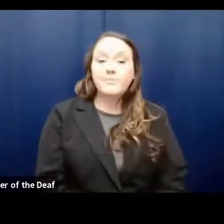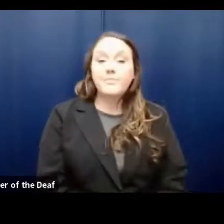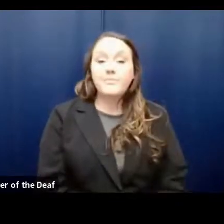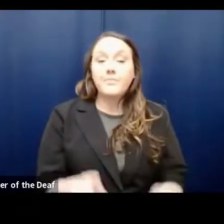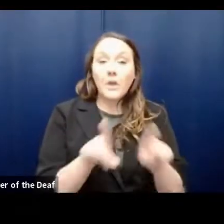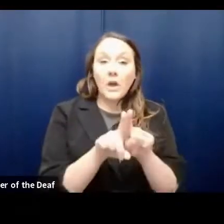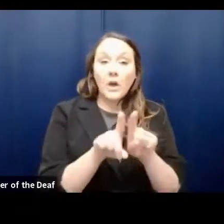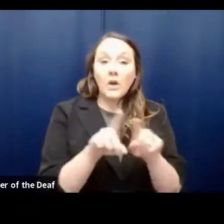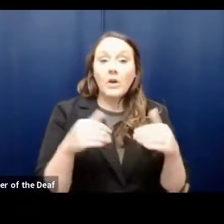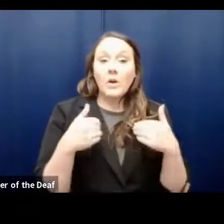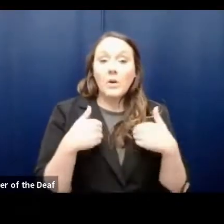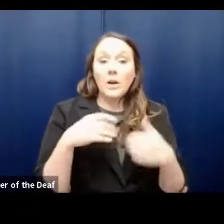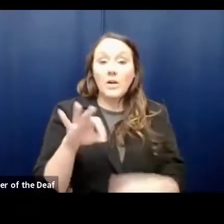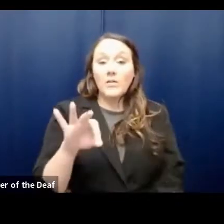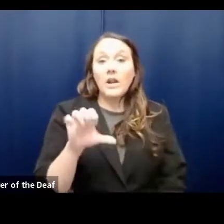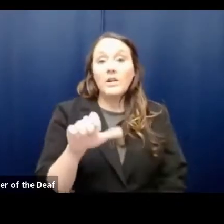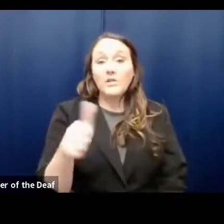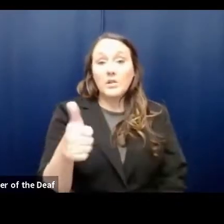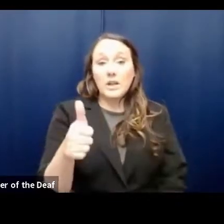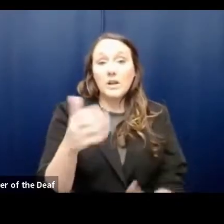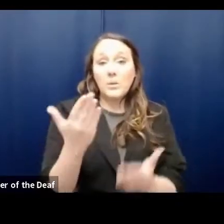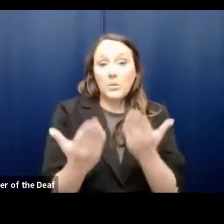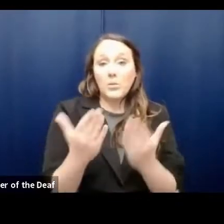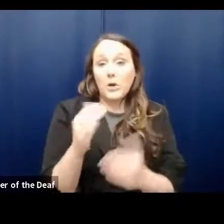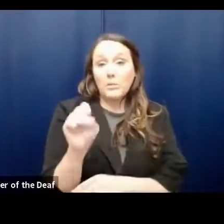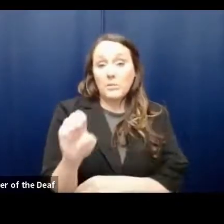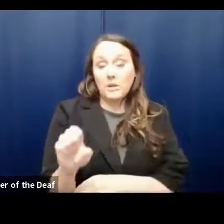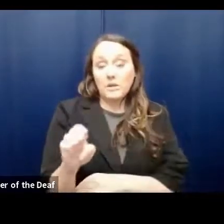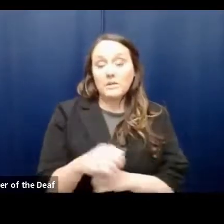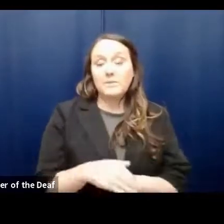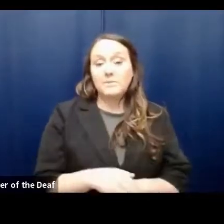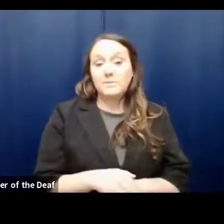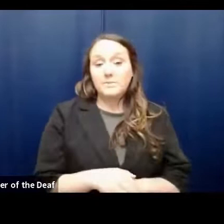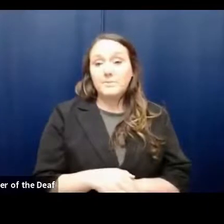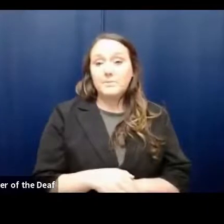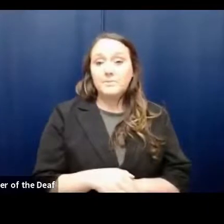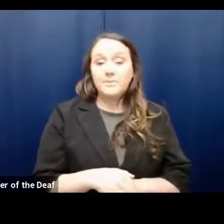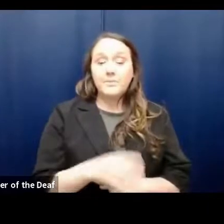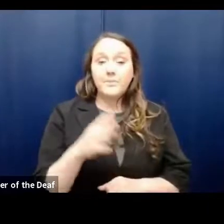Additionally, we have 910 probable cases.